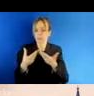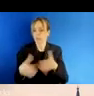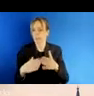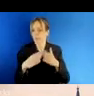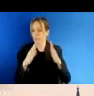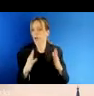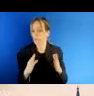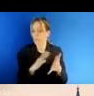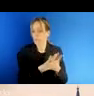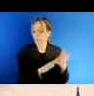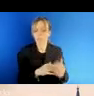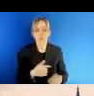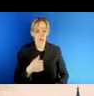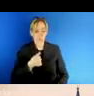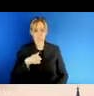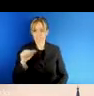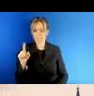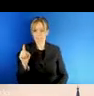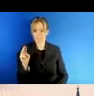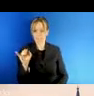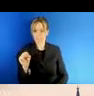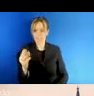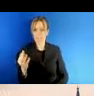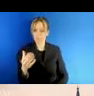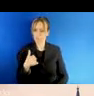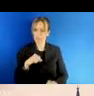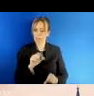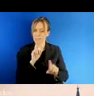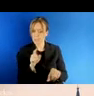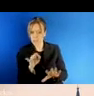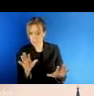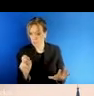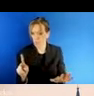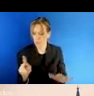I'm an administrator here, so I think I'll answer that one if it's okay.